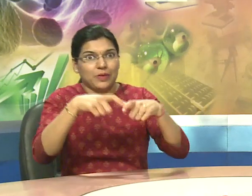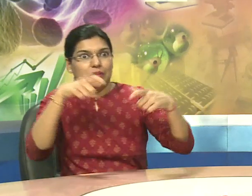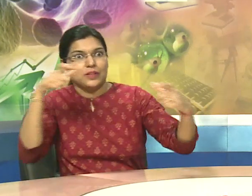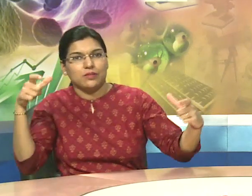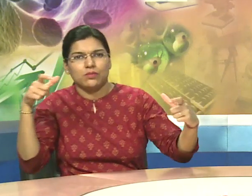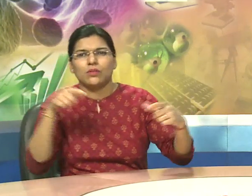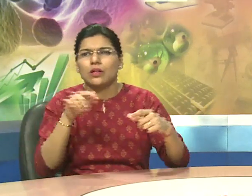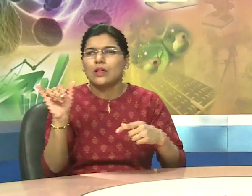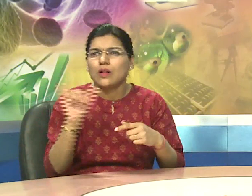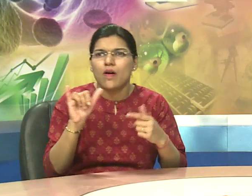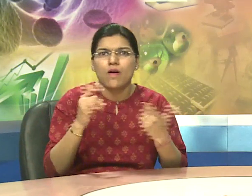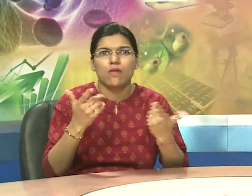Mumbai, big cities.